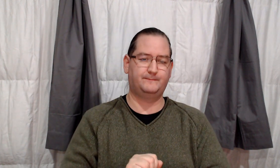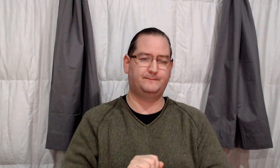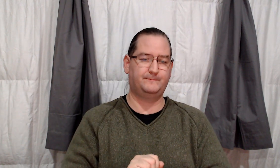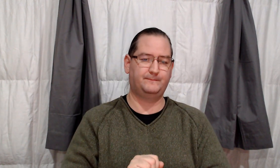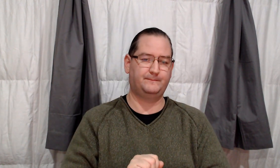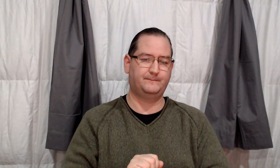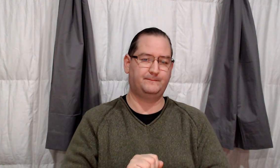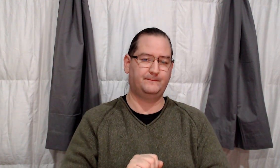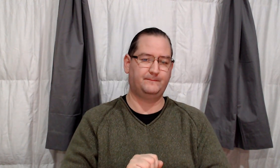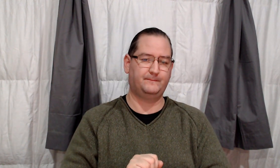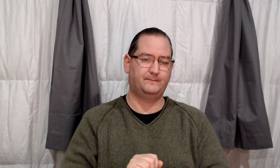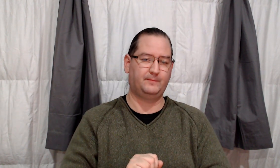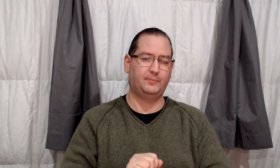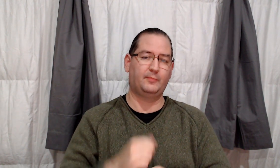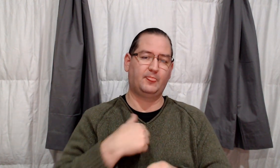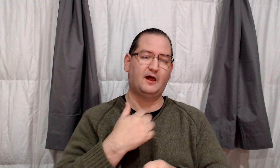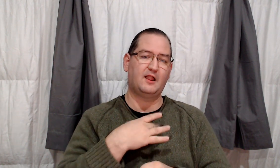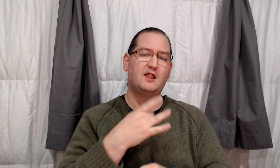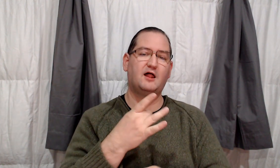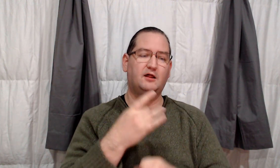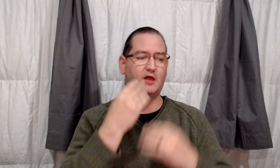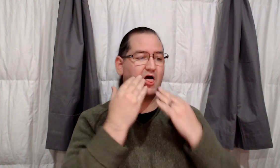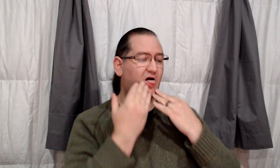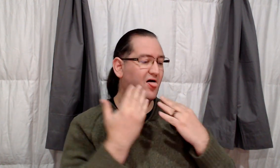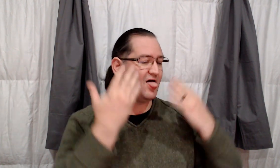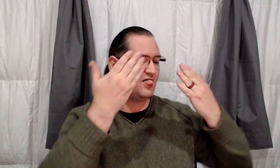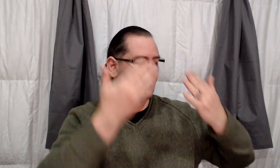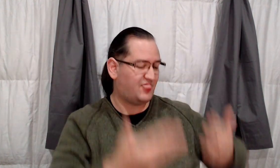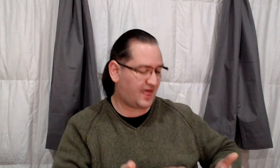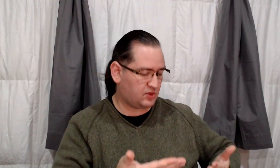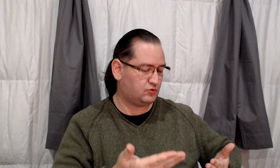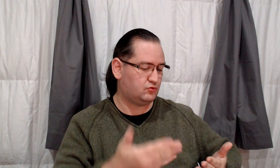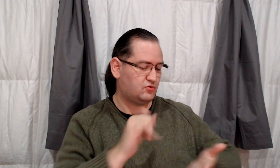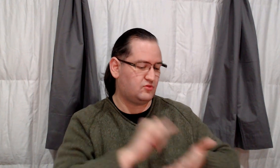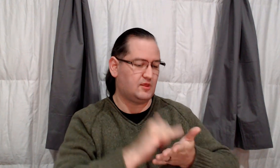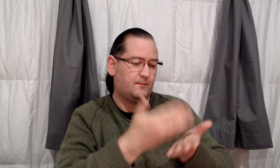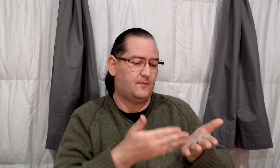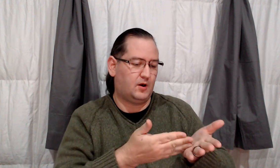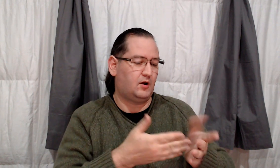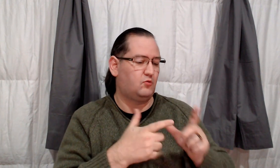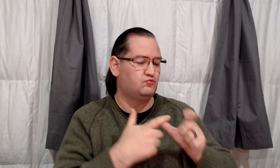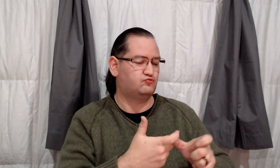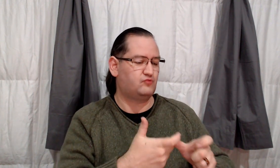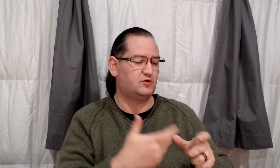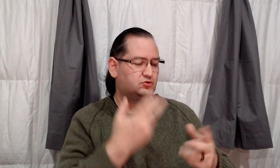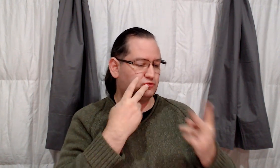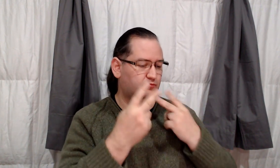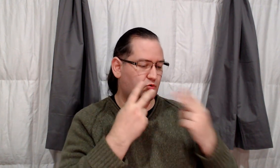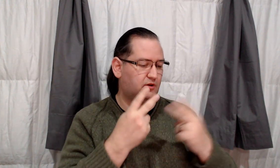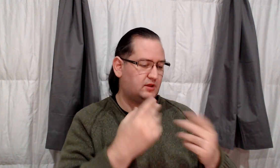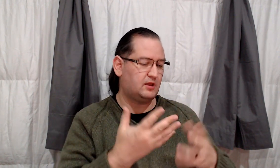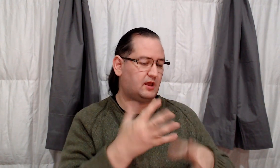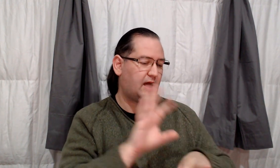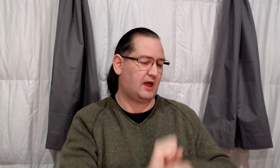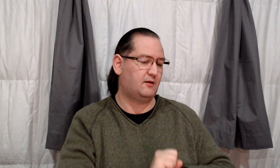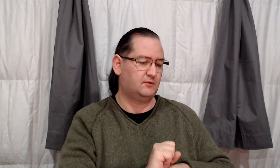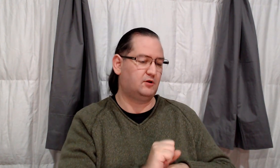I'd like to thank that part that ran the smoking habit for communicating and making those changes